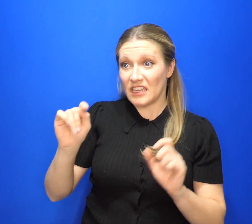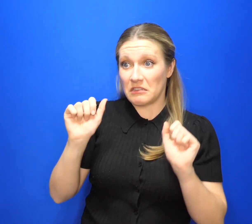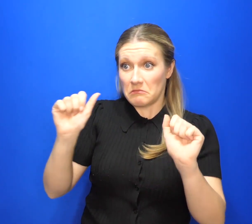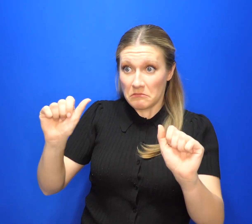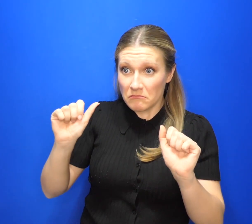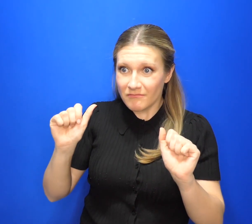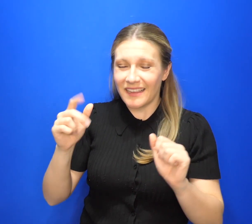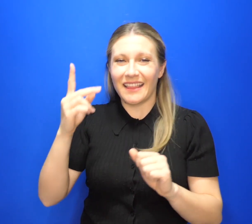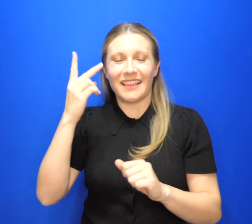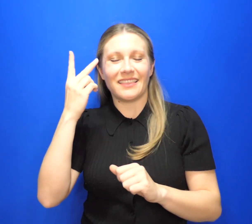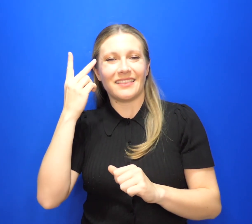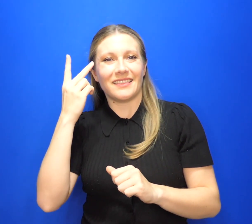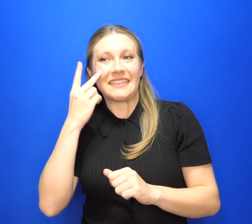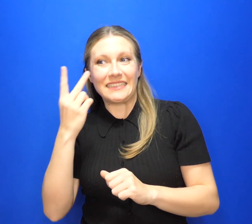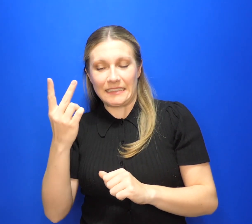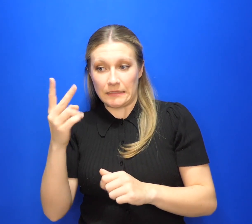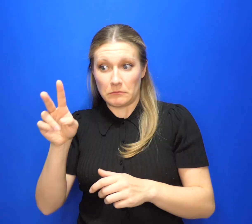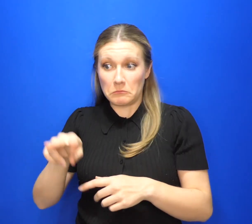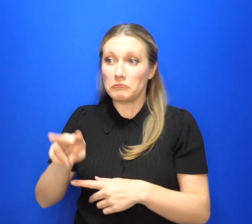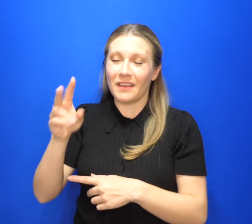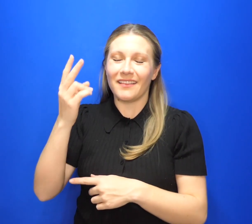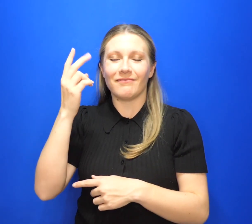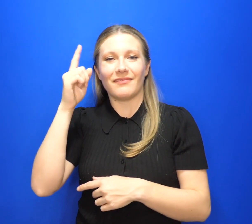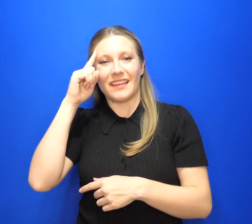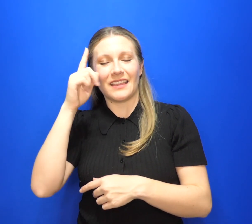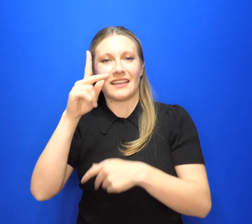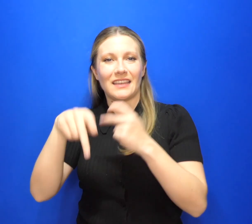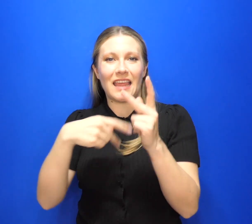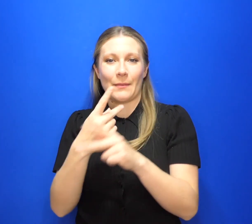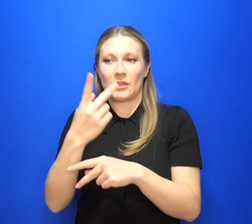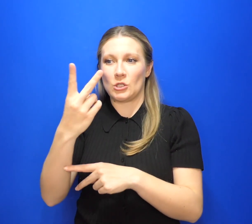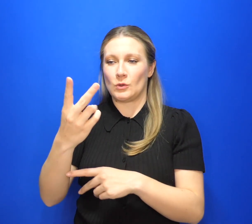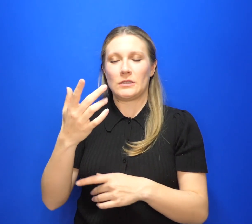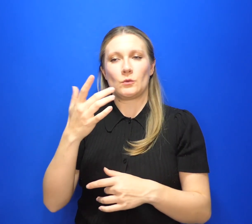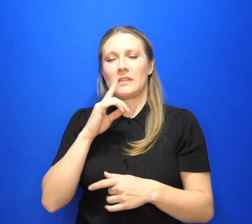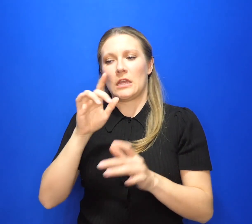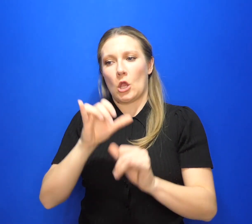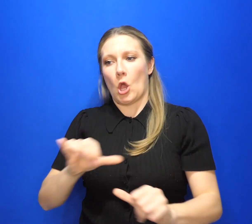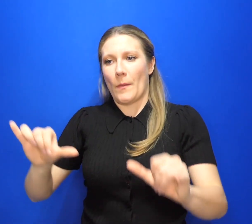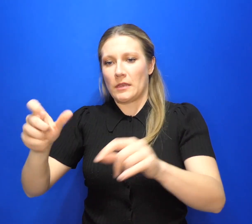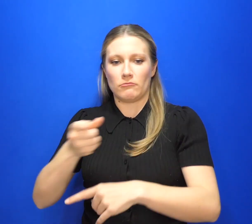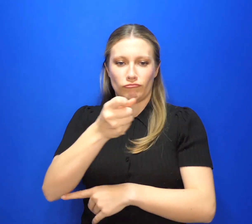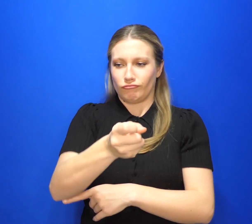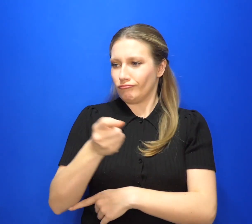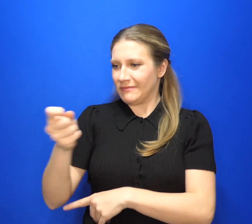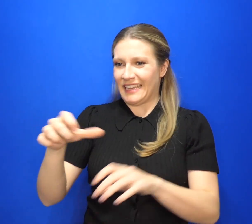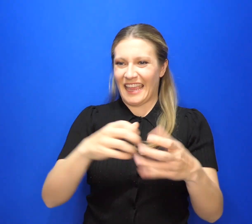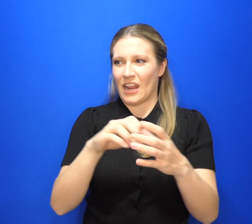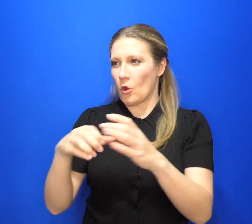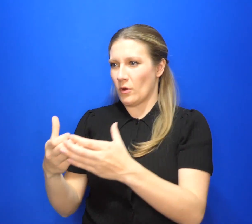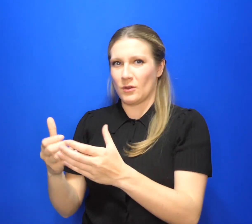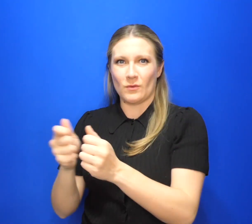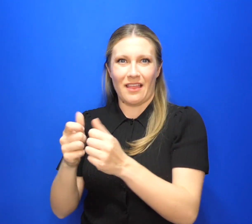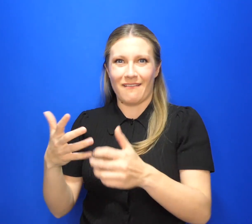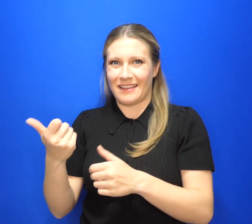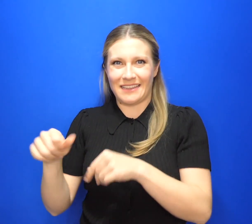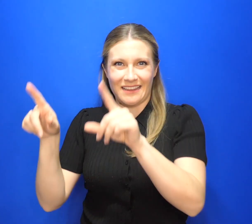2. And it's very common to be stuck into a category without anybody. Correct. Yeah. And